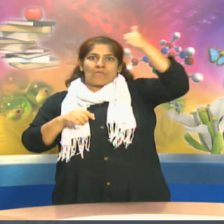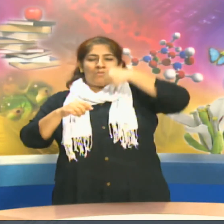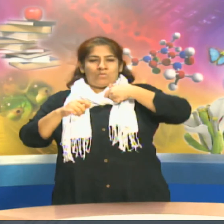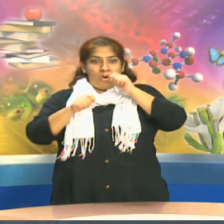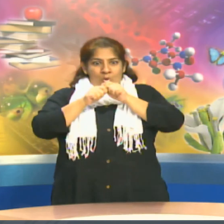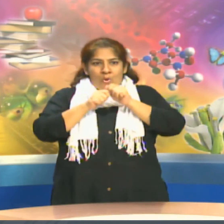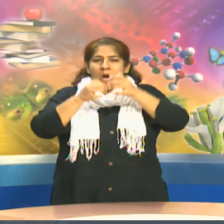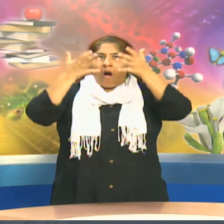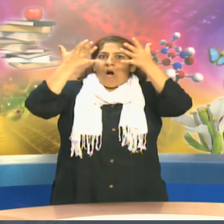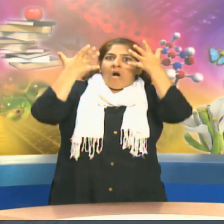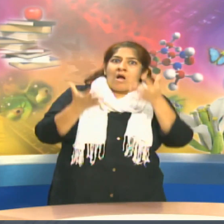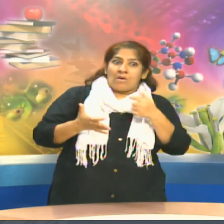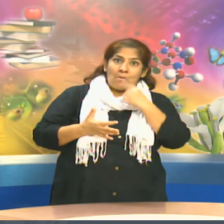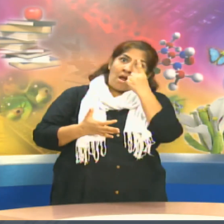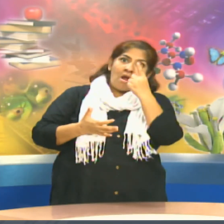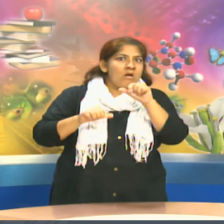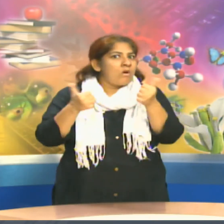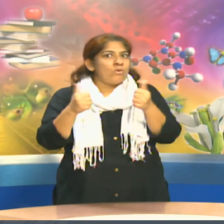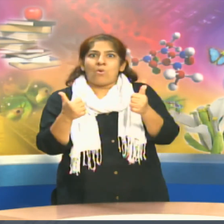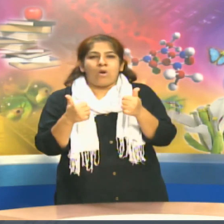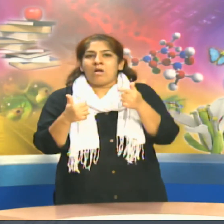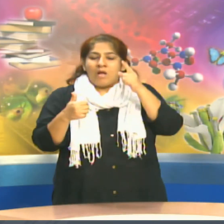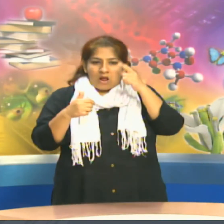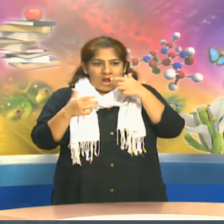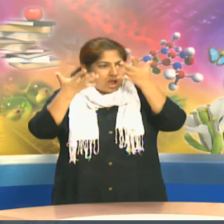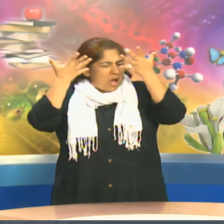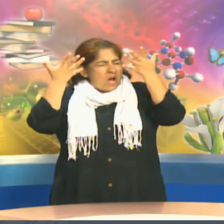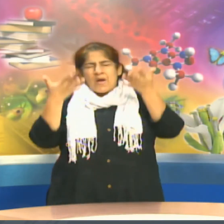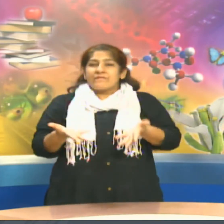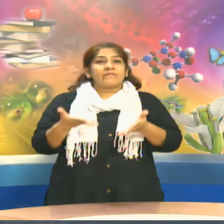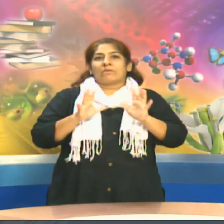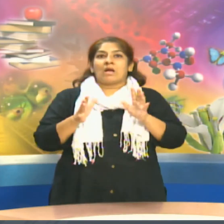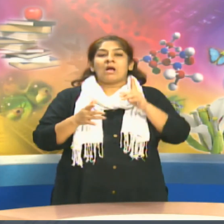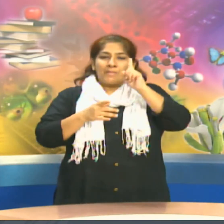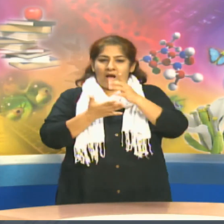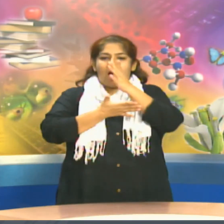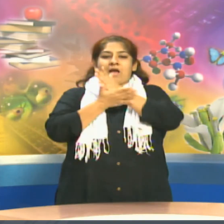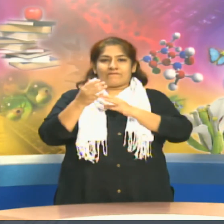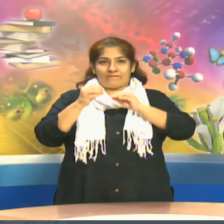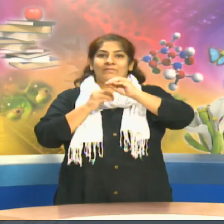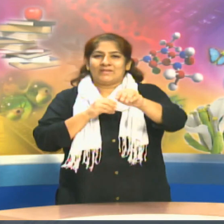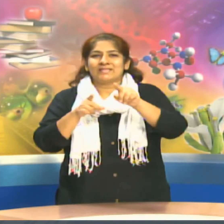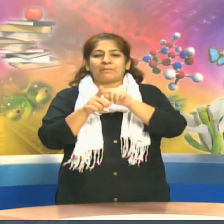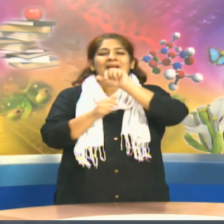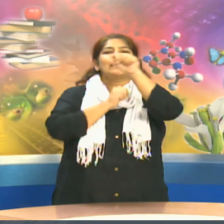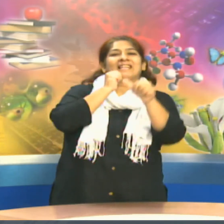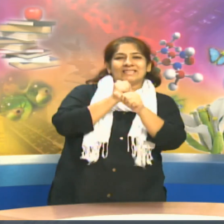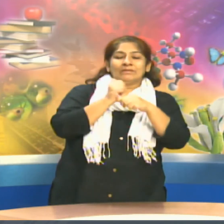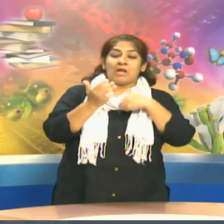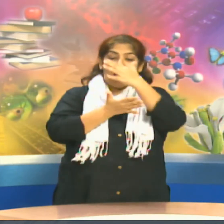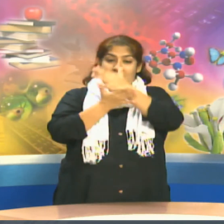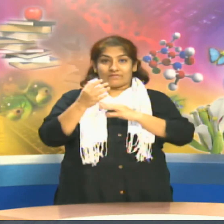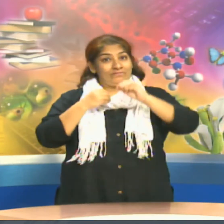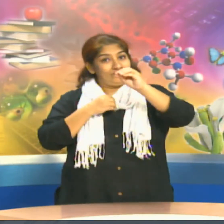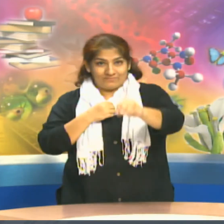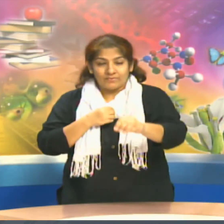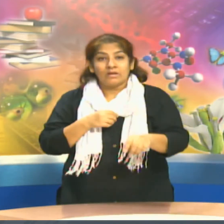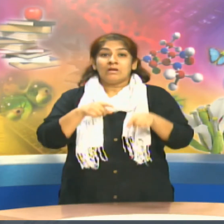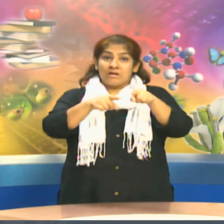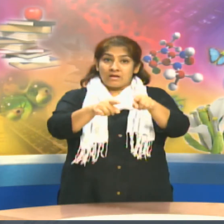Like if there is some senior person, he is doing some work and he is really he has really